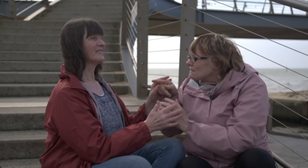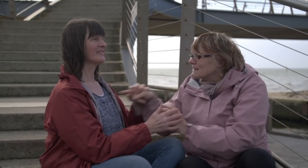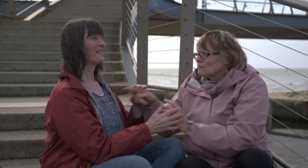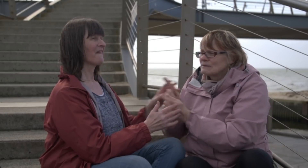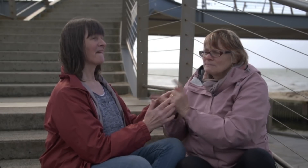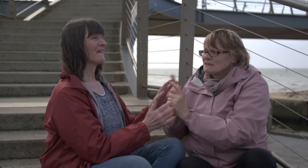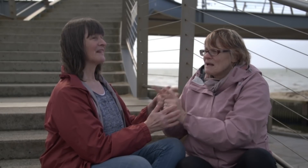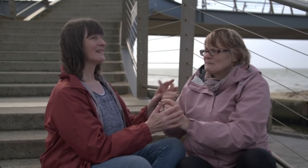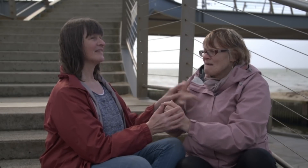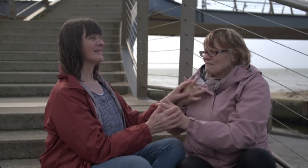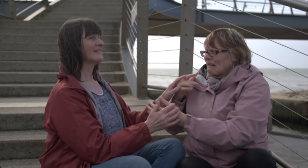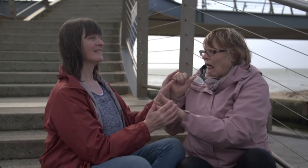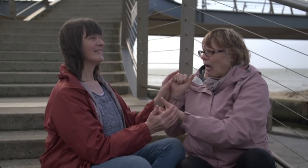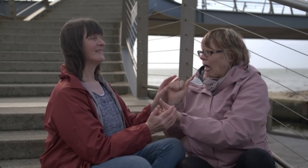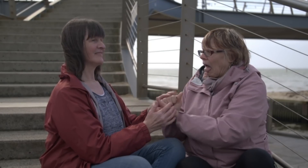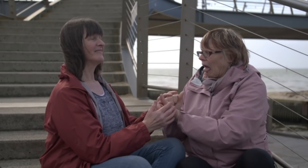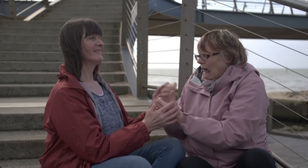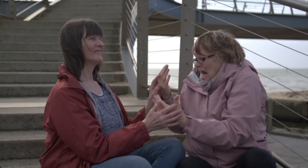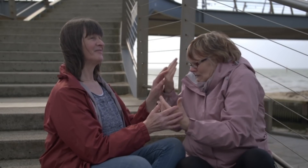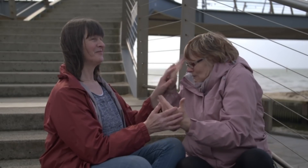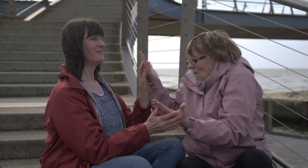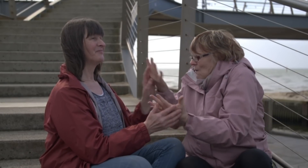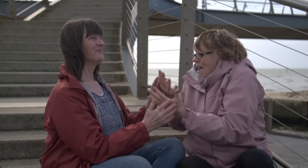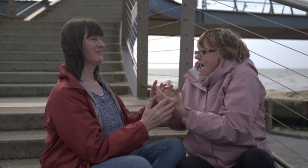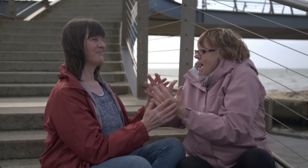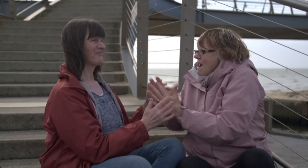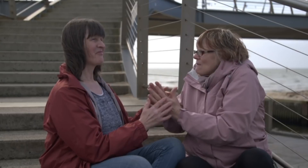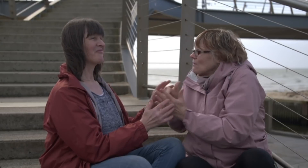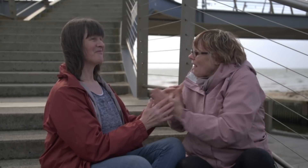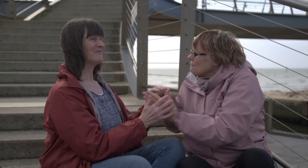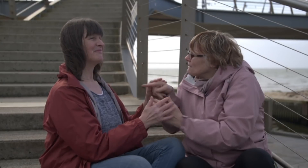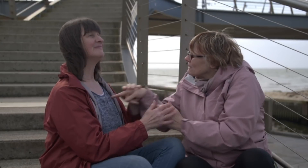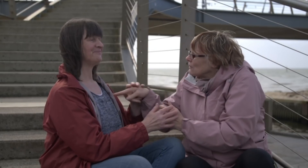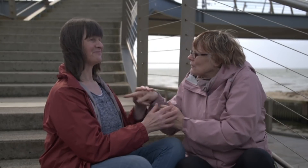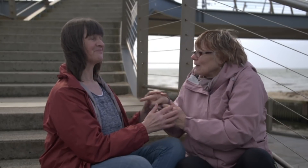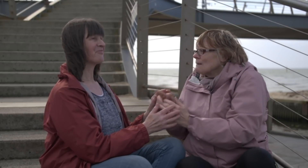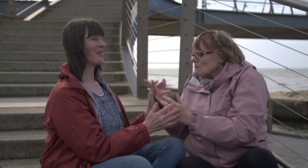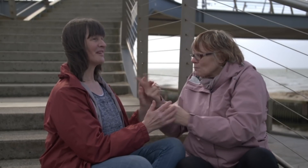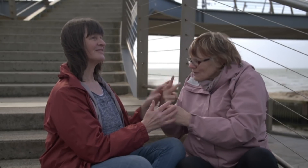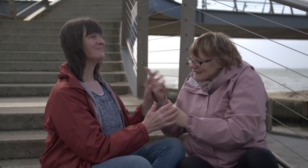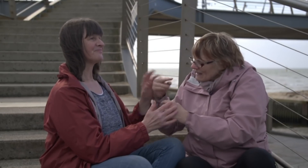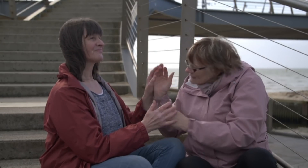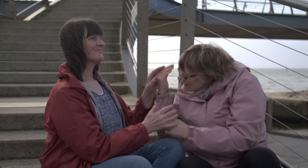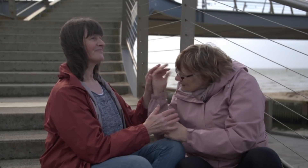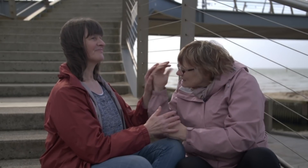And I tried my best to help you, but sometimes I felt stuck. I just didn't know how to help you. But you had